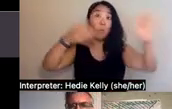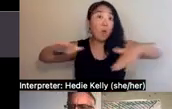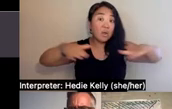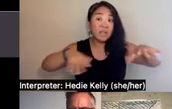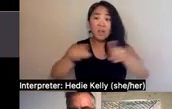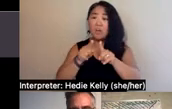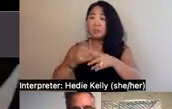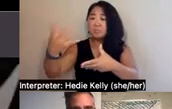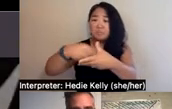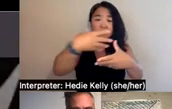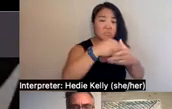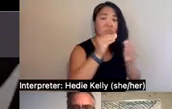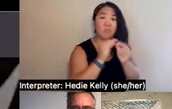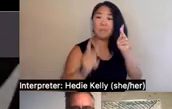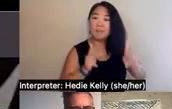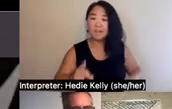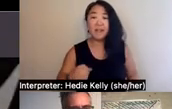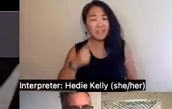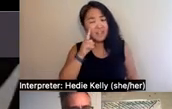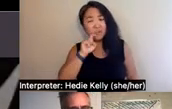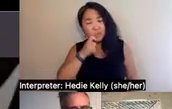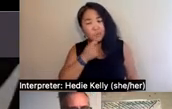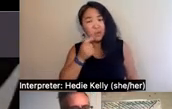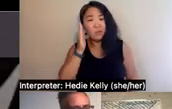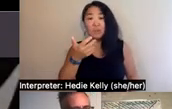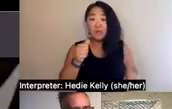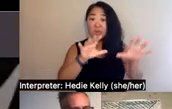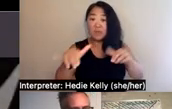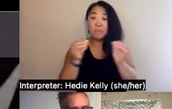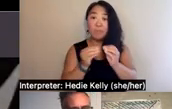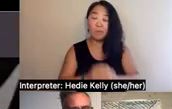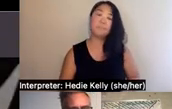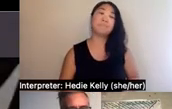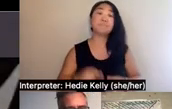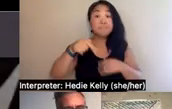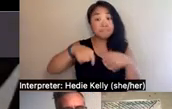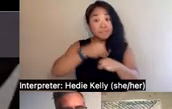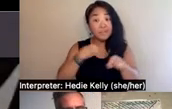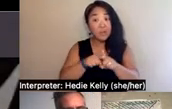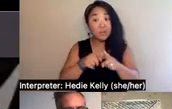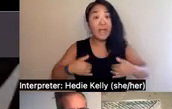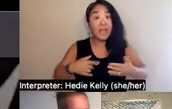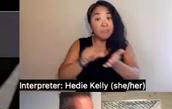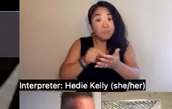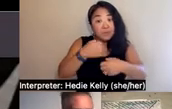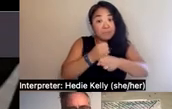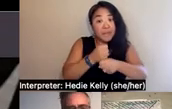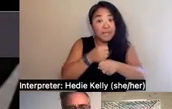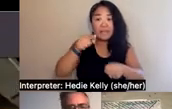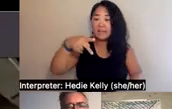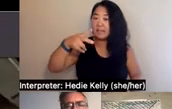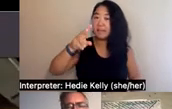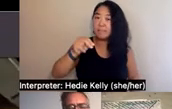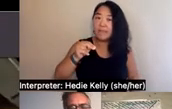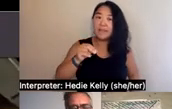So we'll be doing some more of that, hopefully. This year also brought a printmaking project through an artist residency with the Penn Program in Environmental